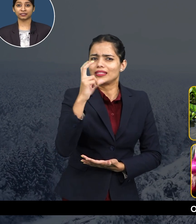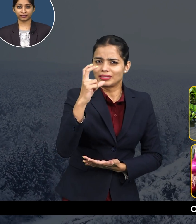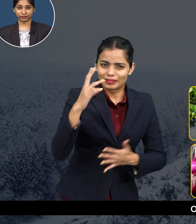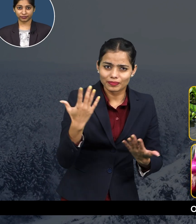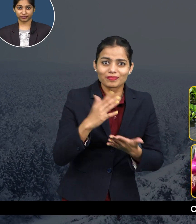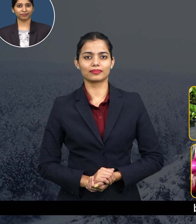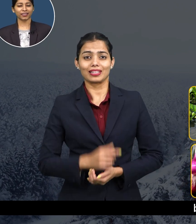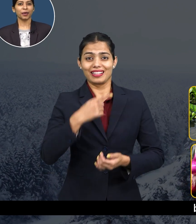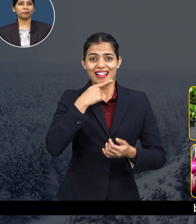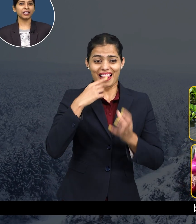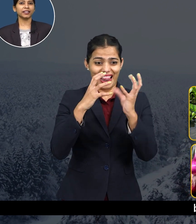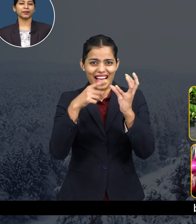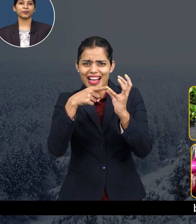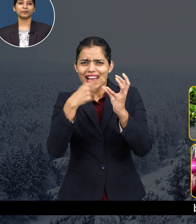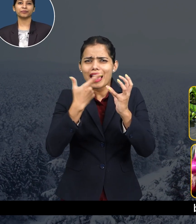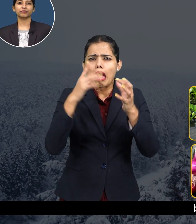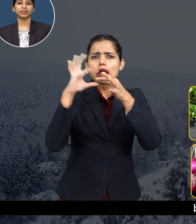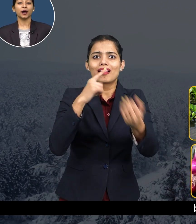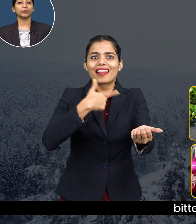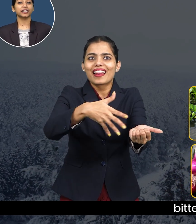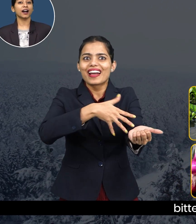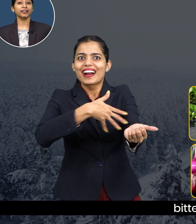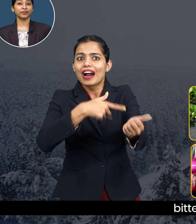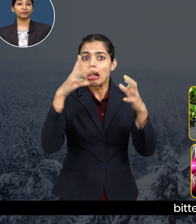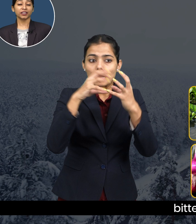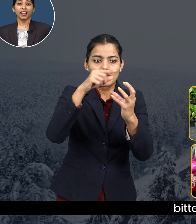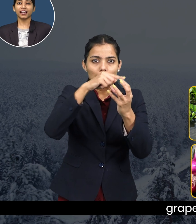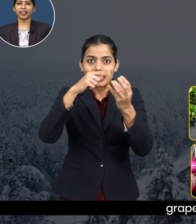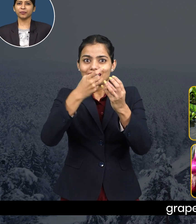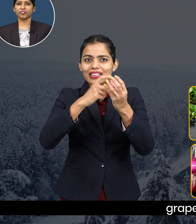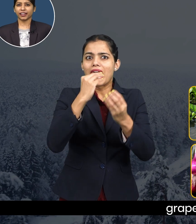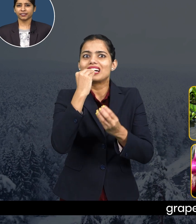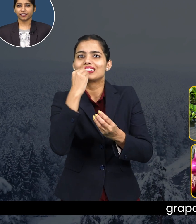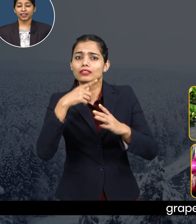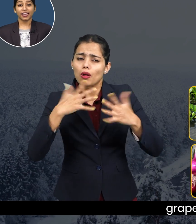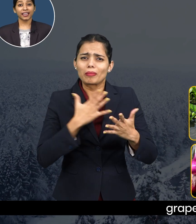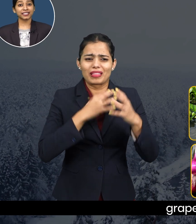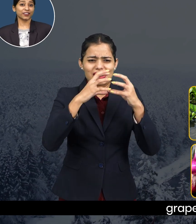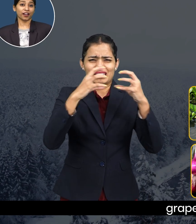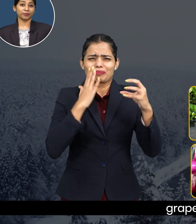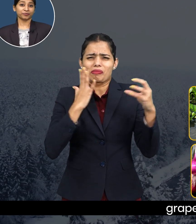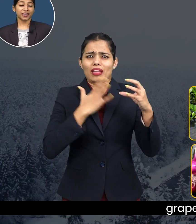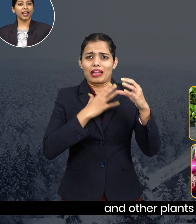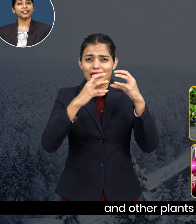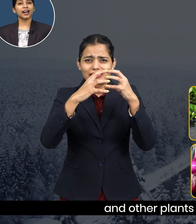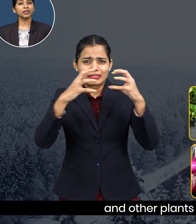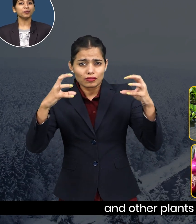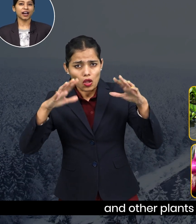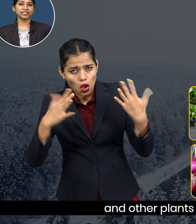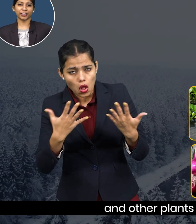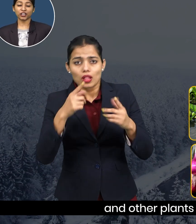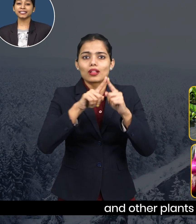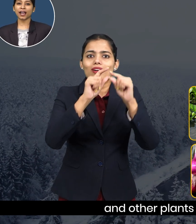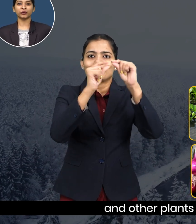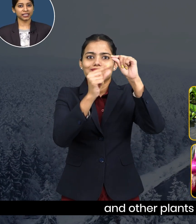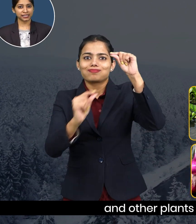onion, beet, bitter gourd, grapevine, etc. and other